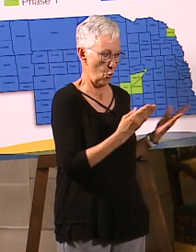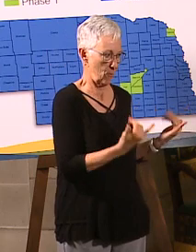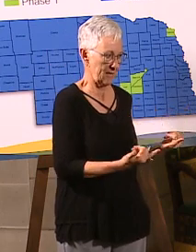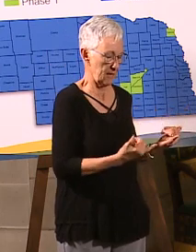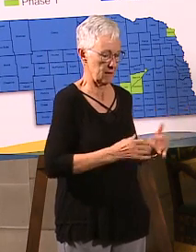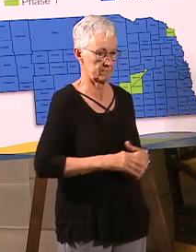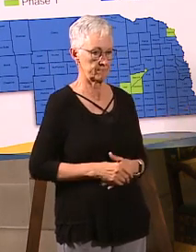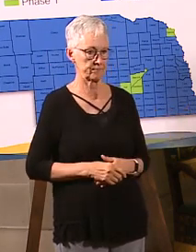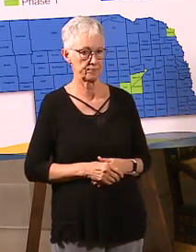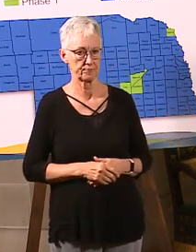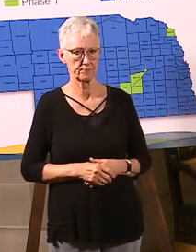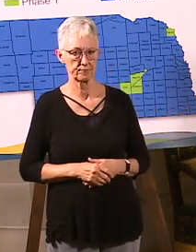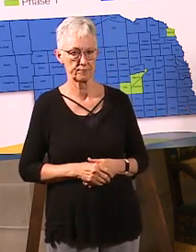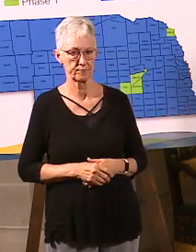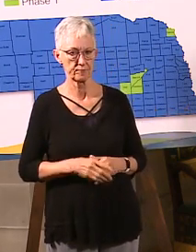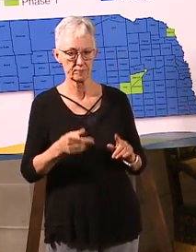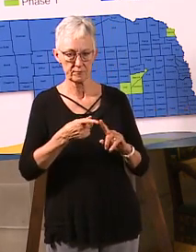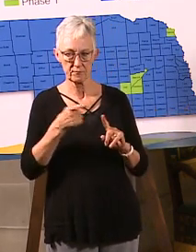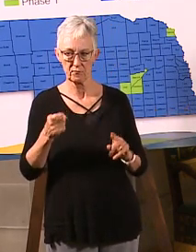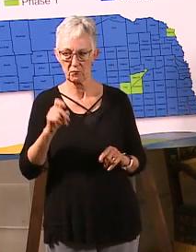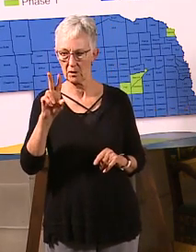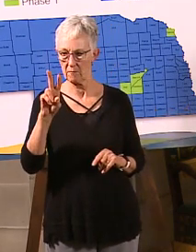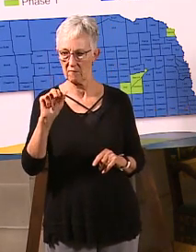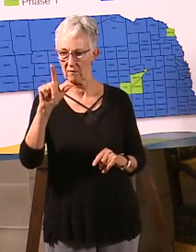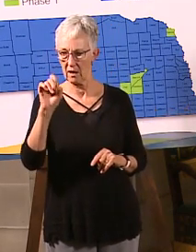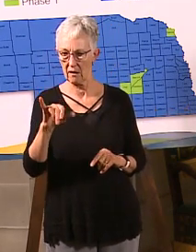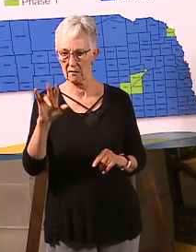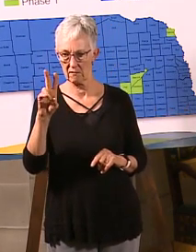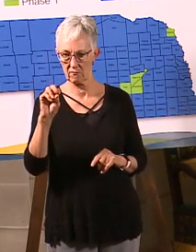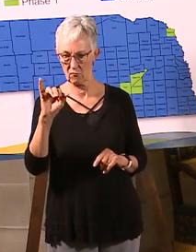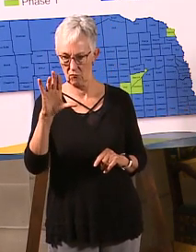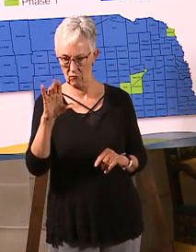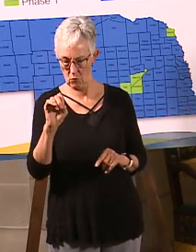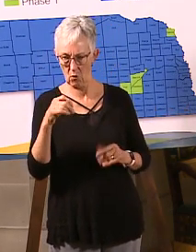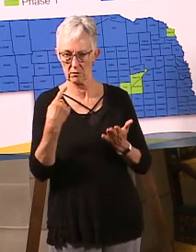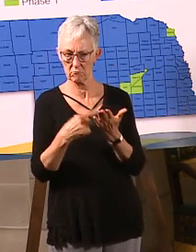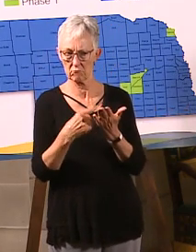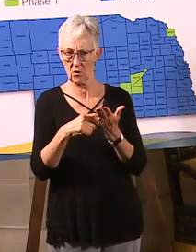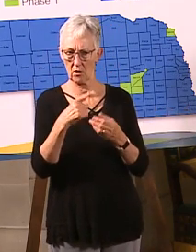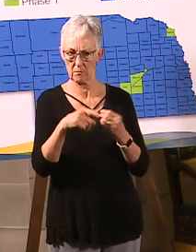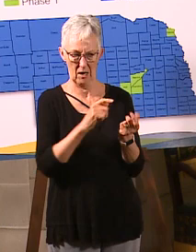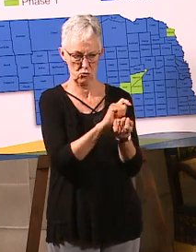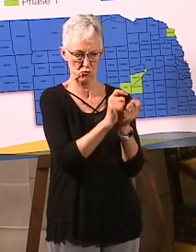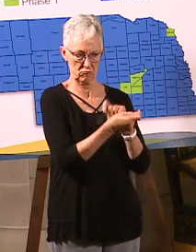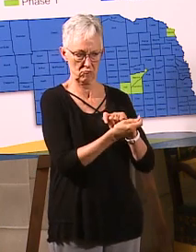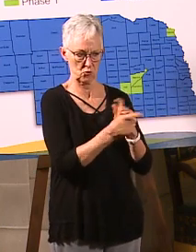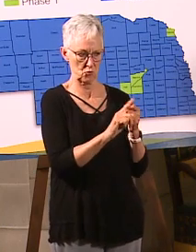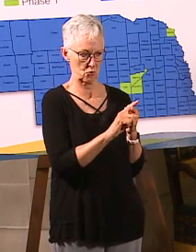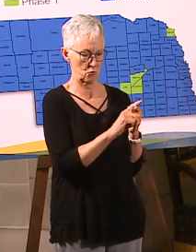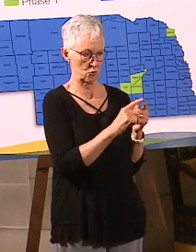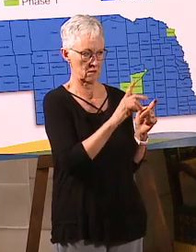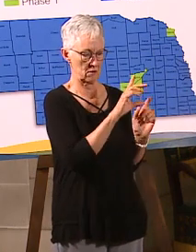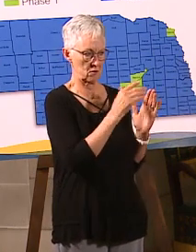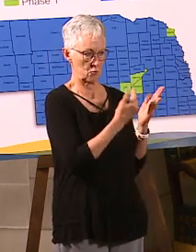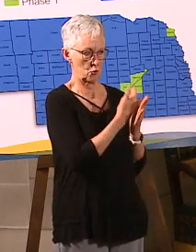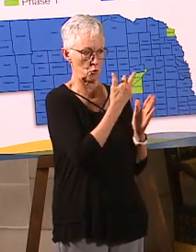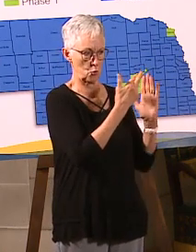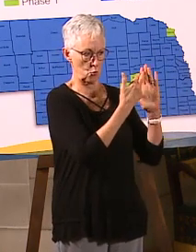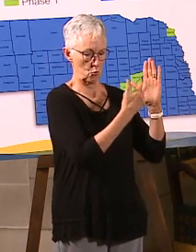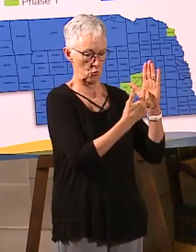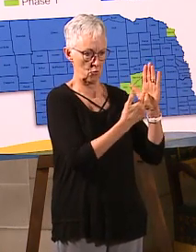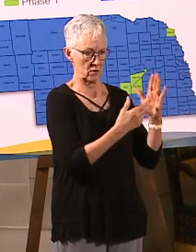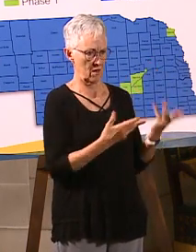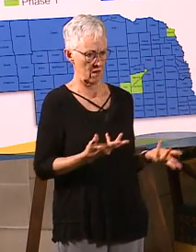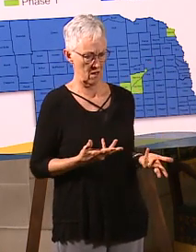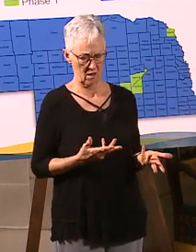Valley Voice, according to the information put out yesterday outlining the changes to the upcoming DHMs, it suggests that if a larger family, say a family of 7, for instance,